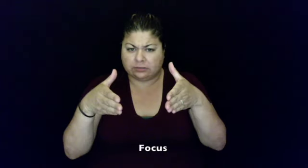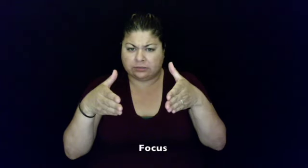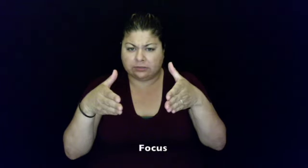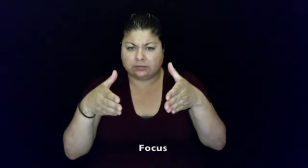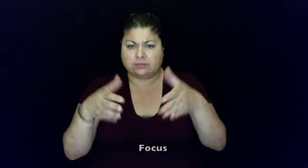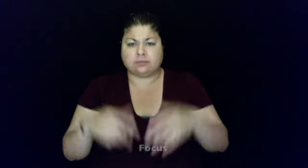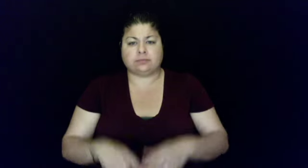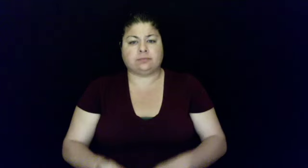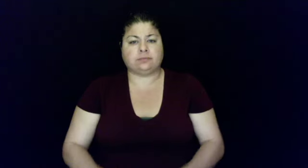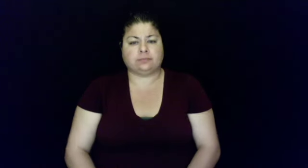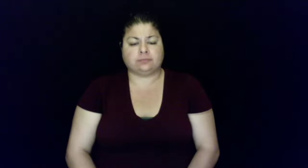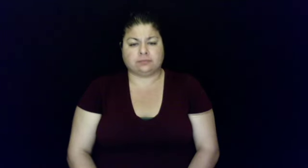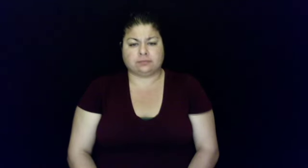Focus.